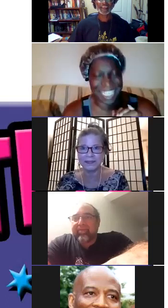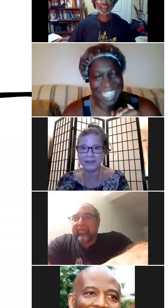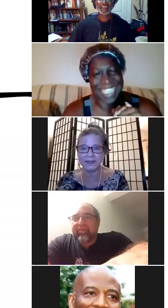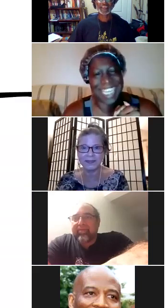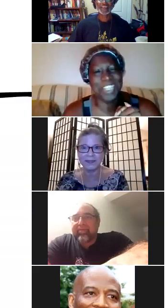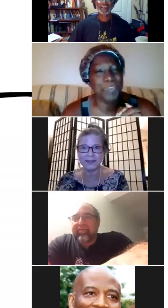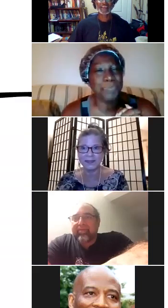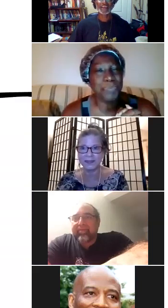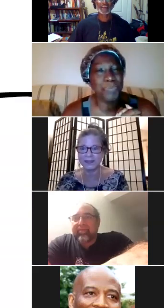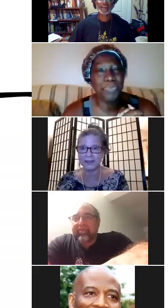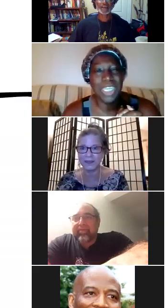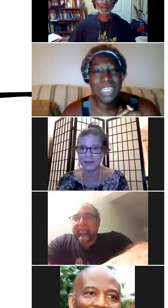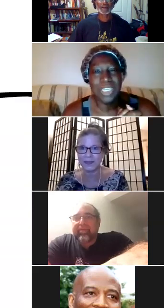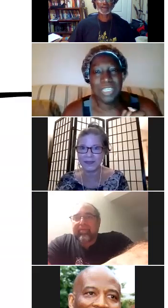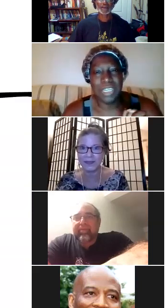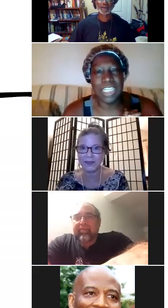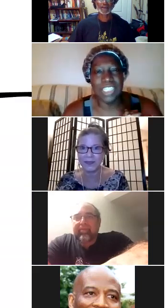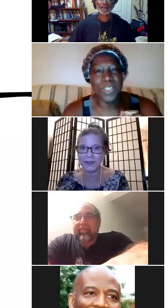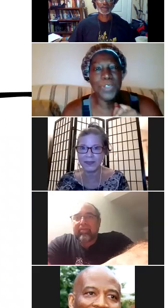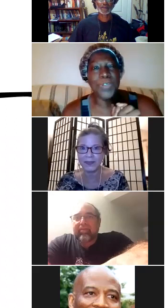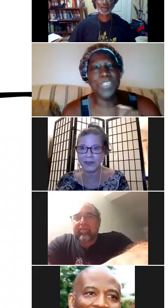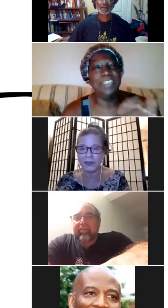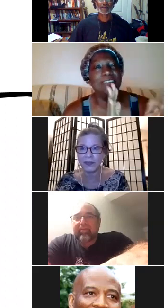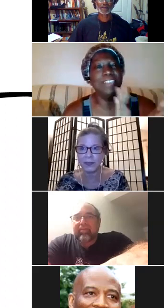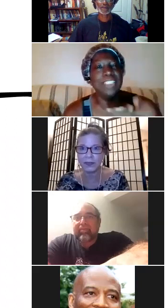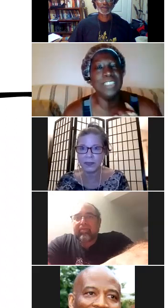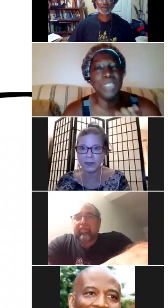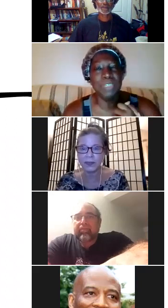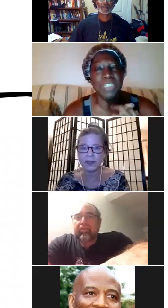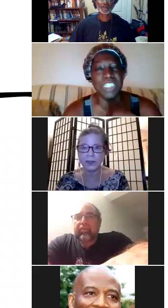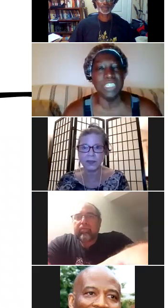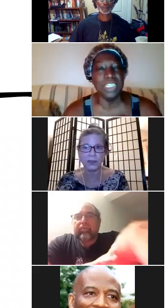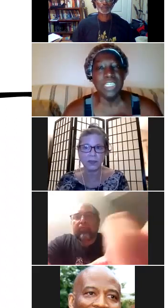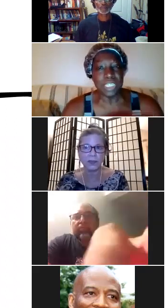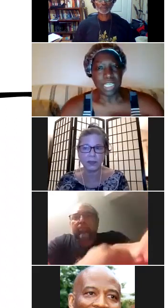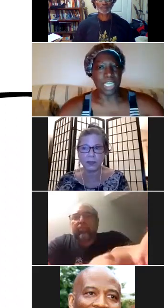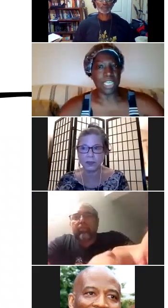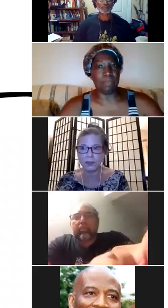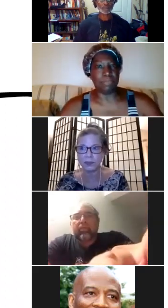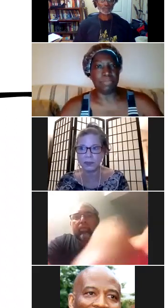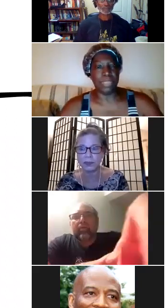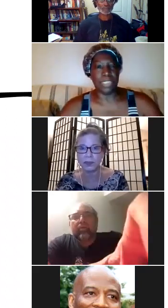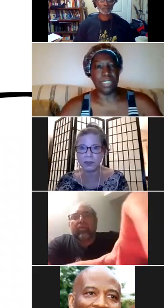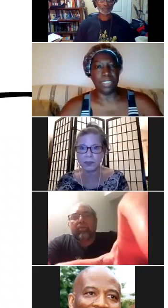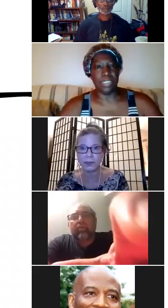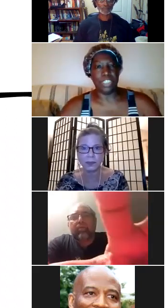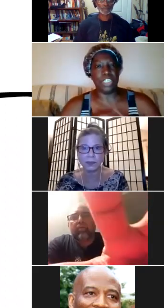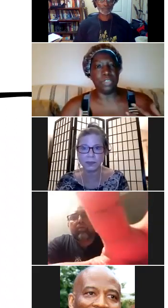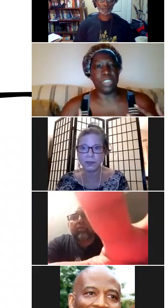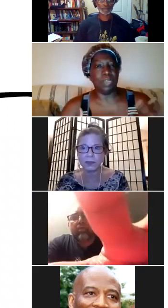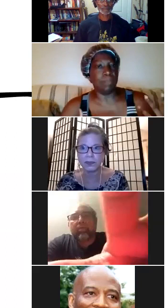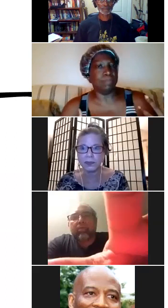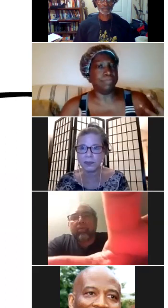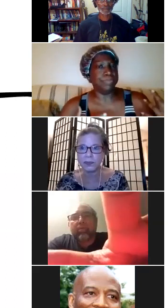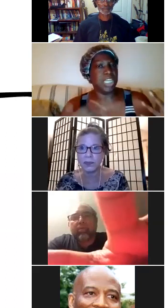Yes, next slide. All right, so on this one, I'm just gonna um,